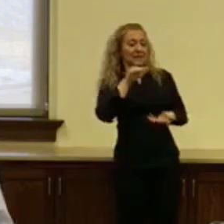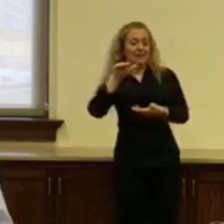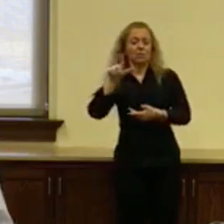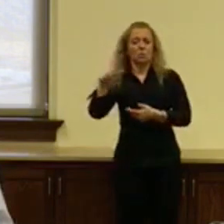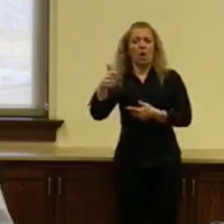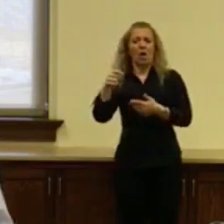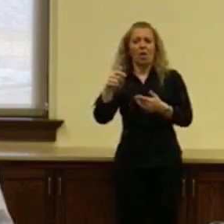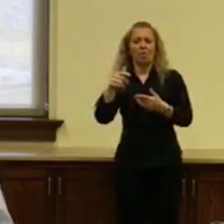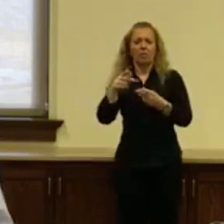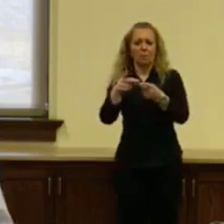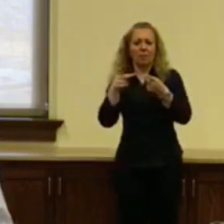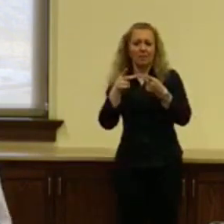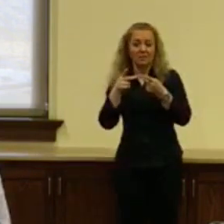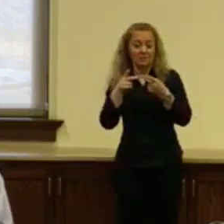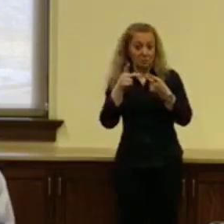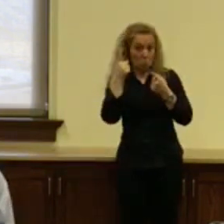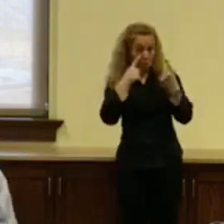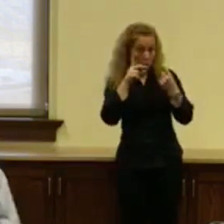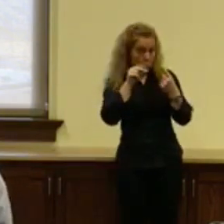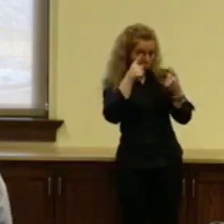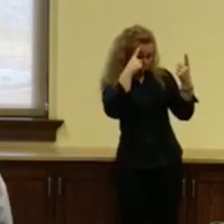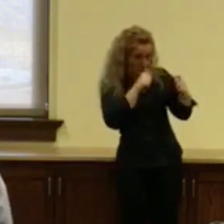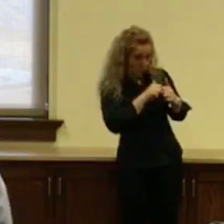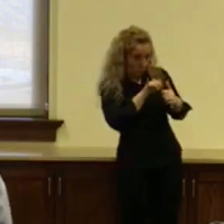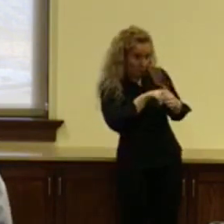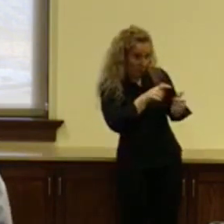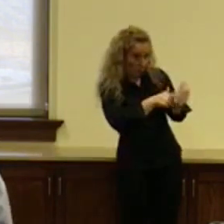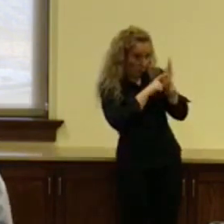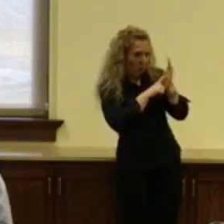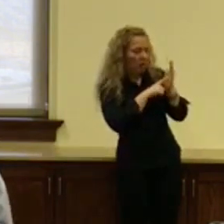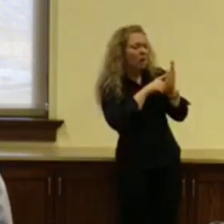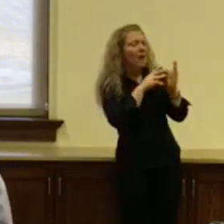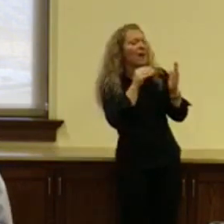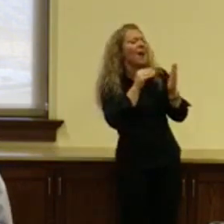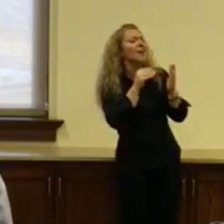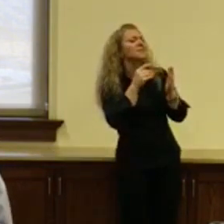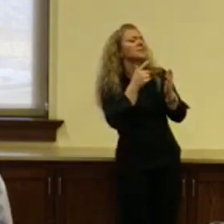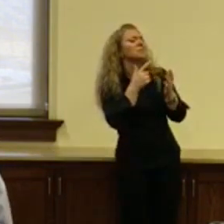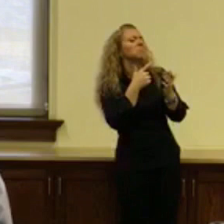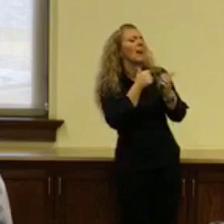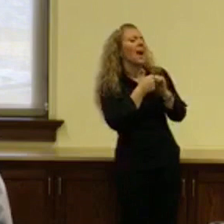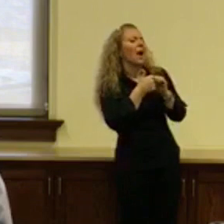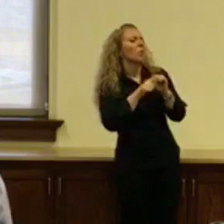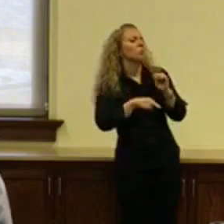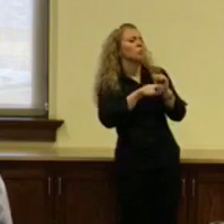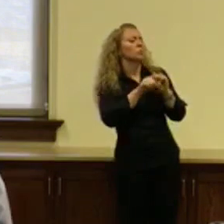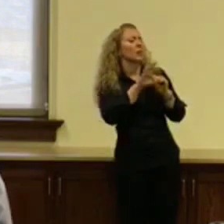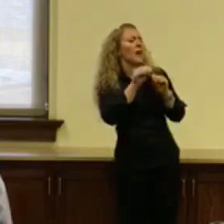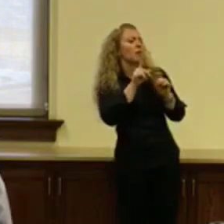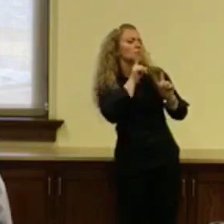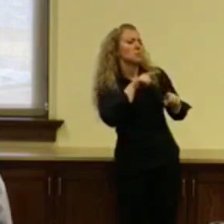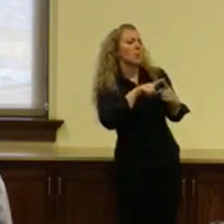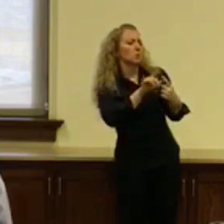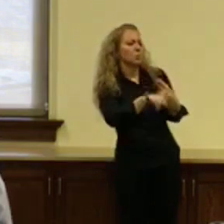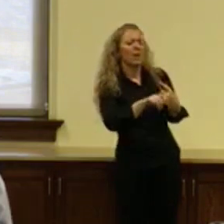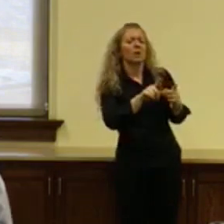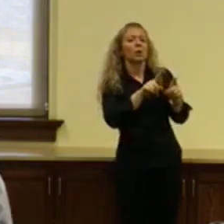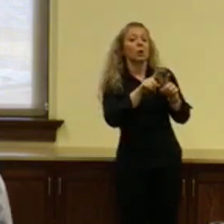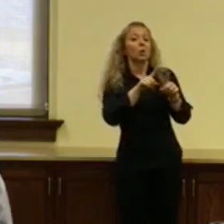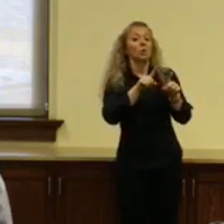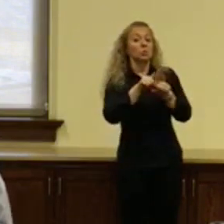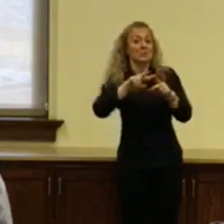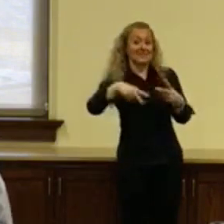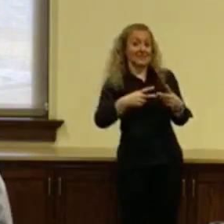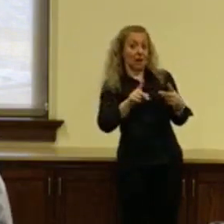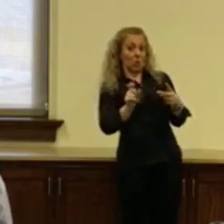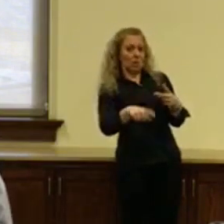will it impact Allegheny County's response? And then the secondary questions will be, how does that impact what we've heard locally about